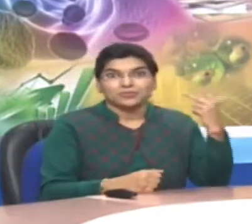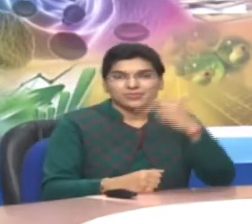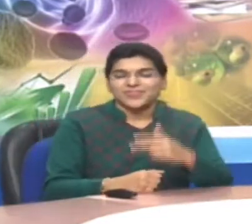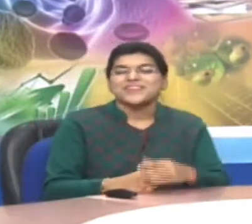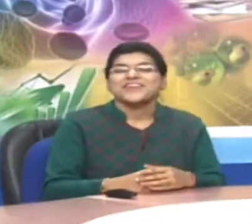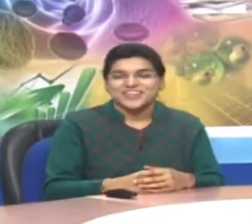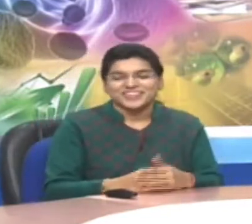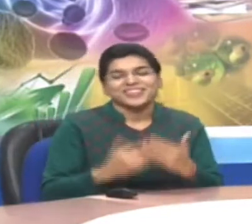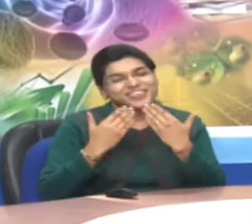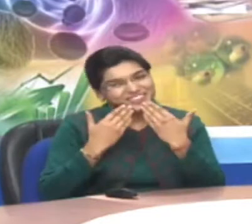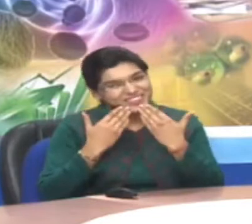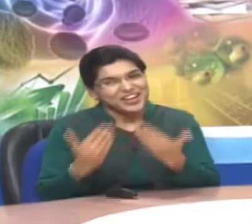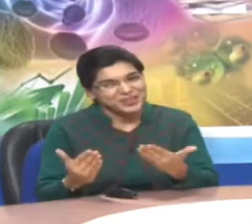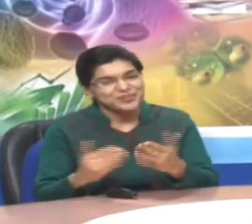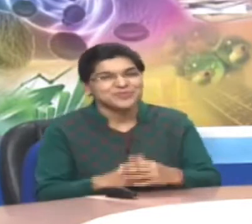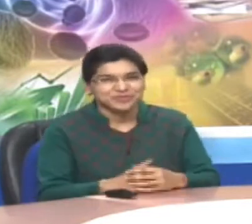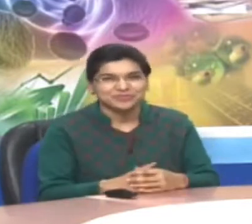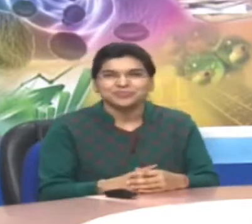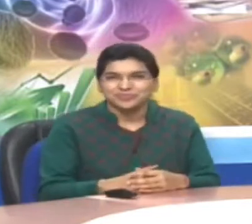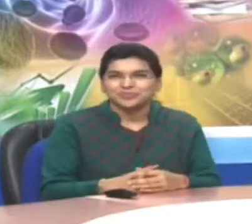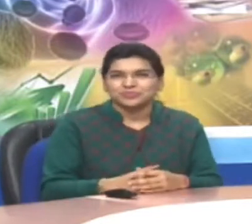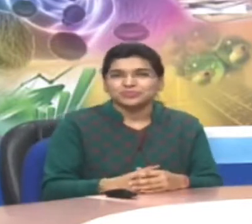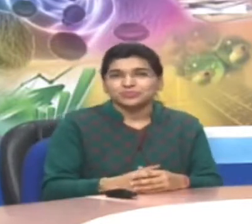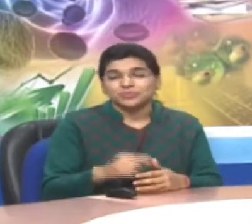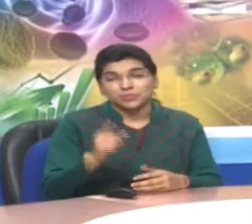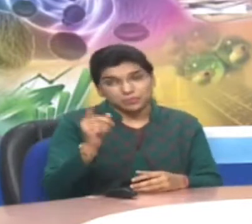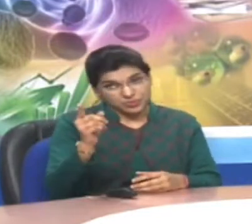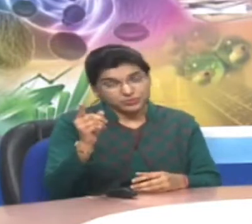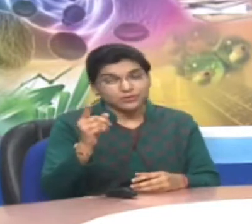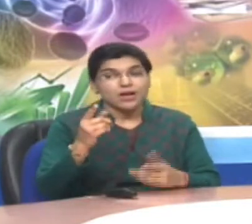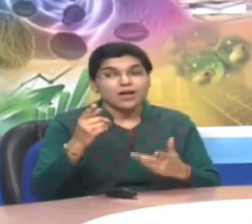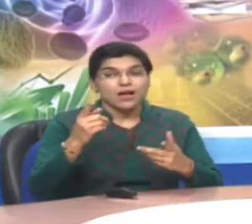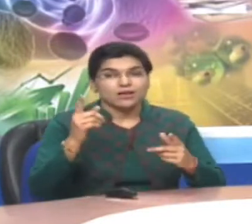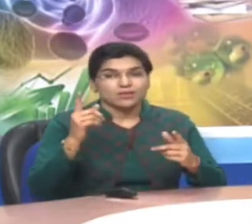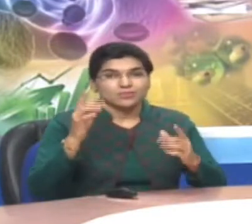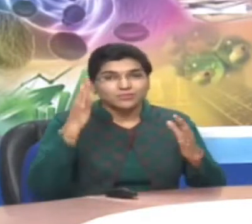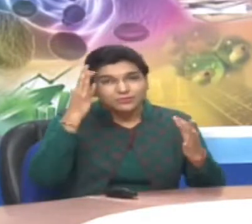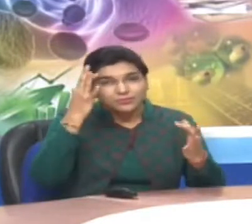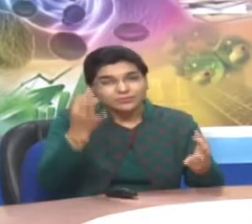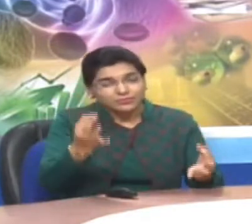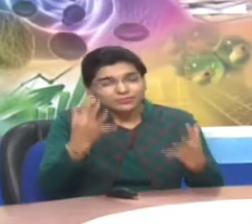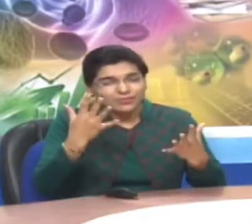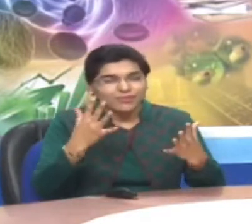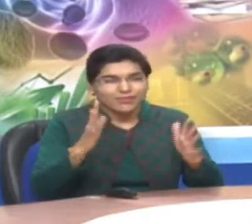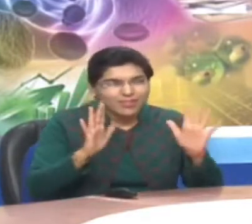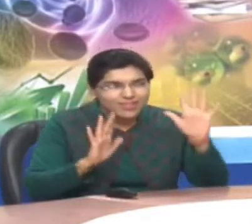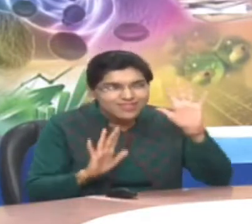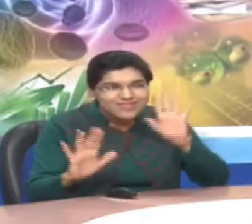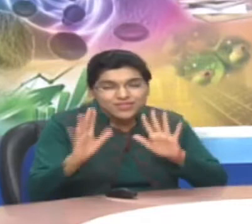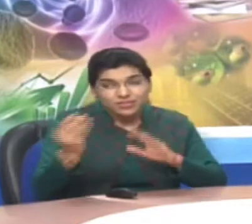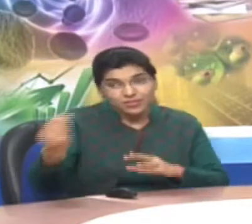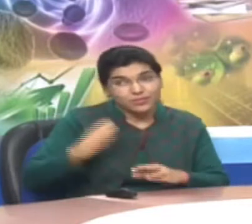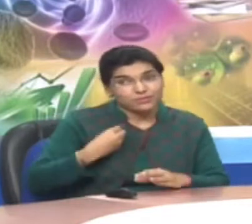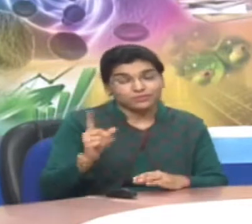Intruder says, thanks a lot. You'll soon stop being smart.